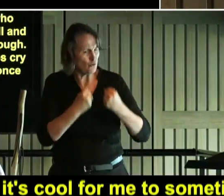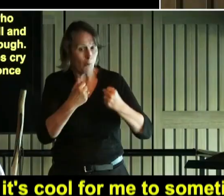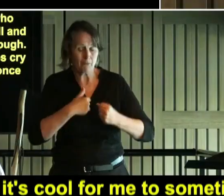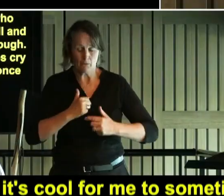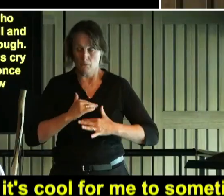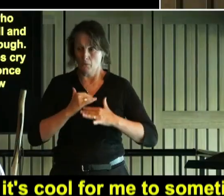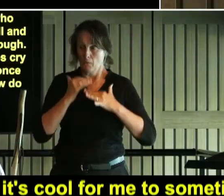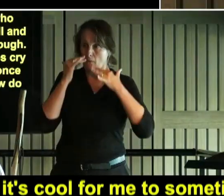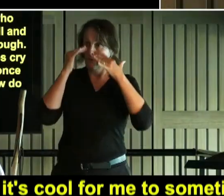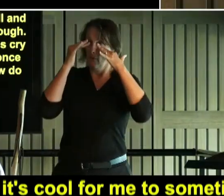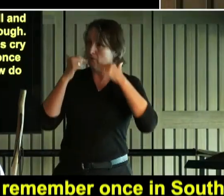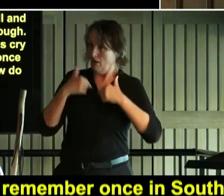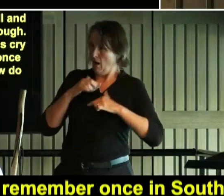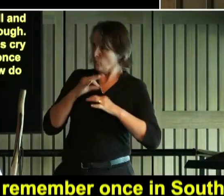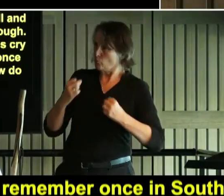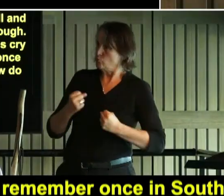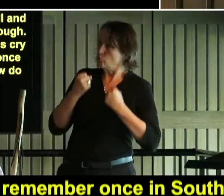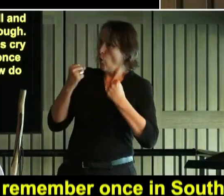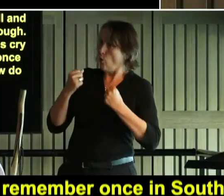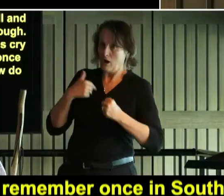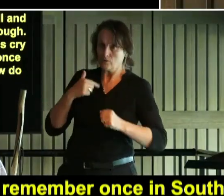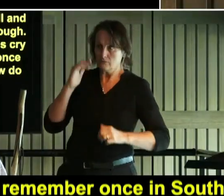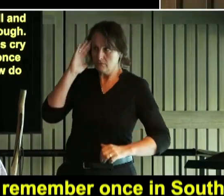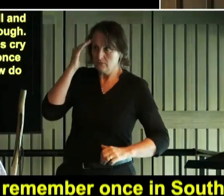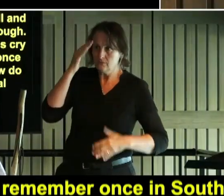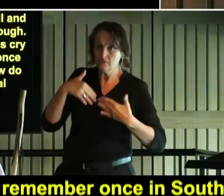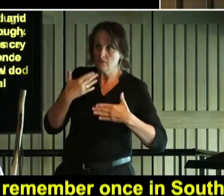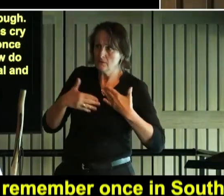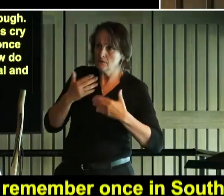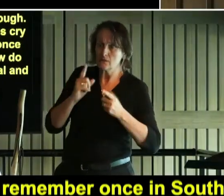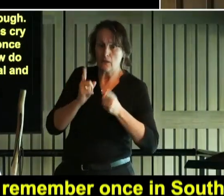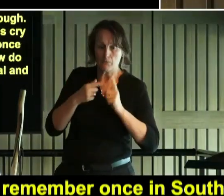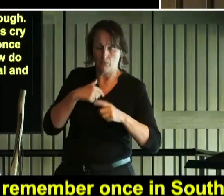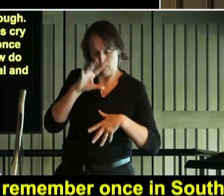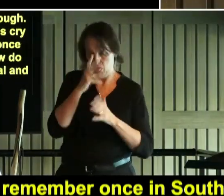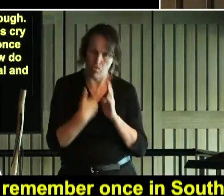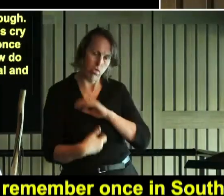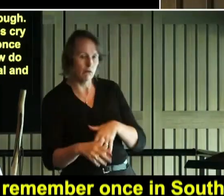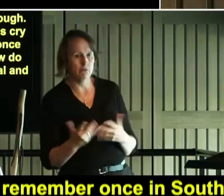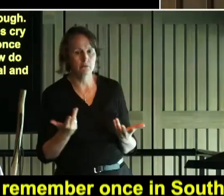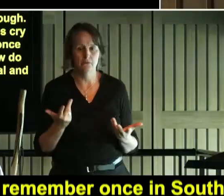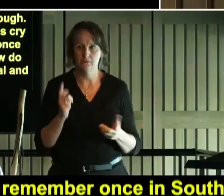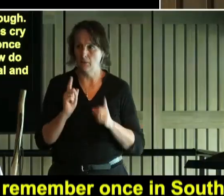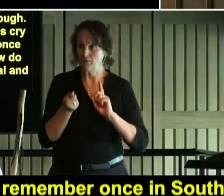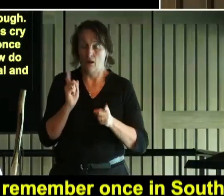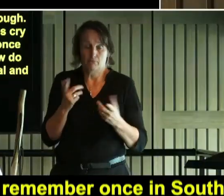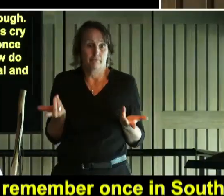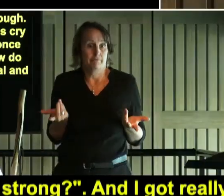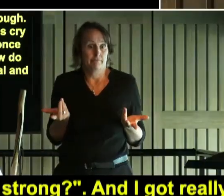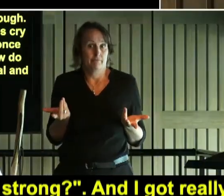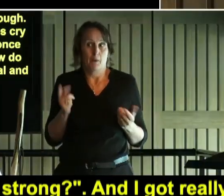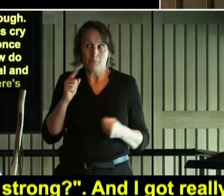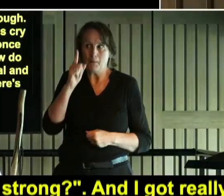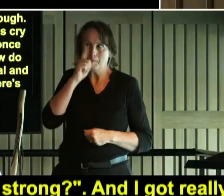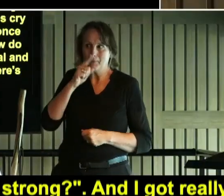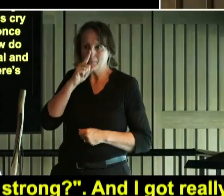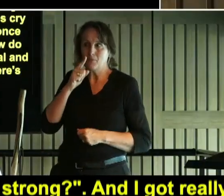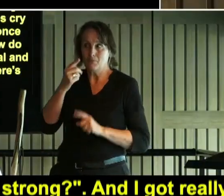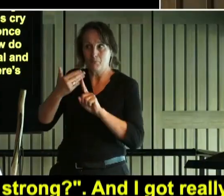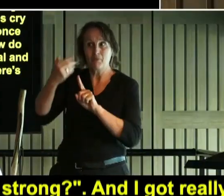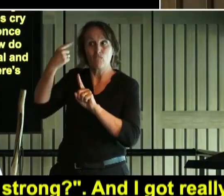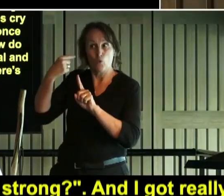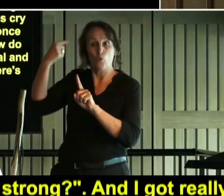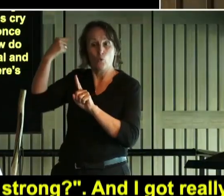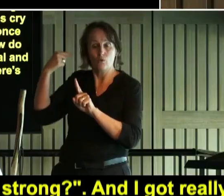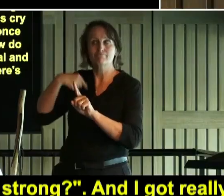emotional. I said, I'm not strong. I just hang in there. There's times I become a blithering heap. But there's people that have gone before